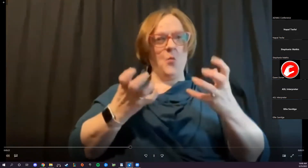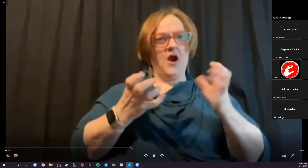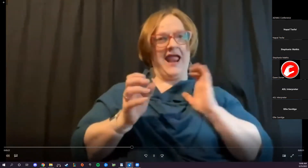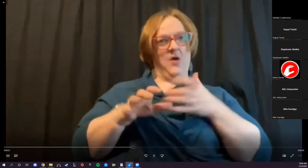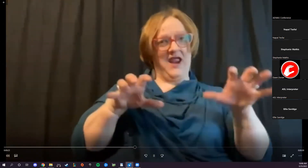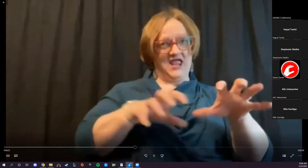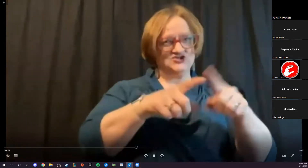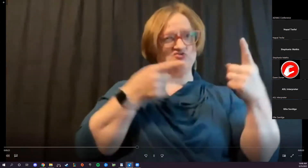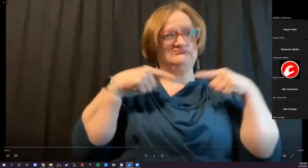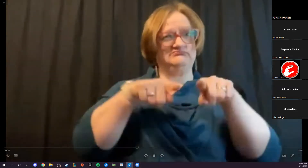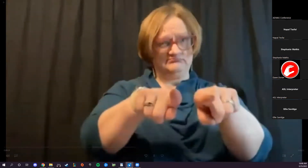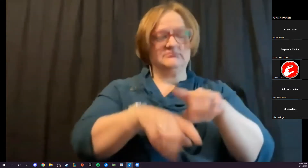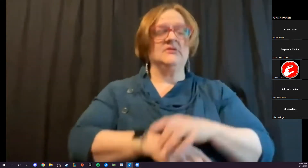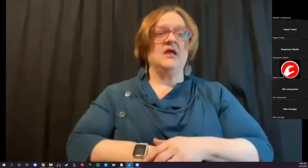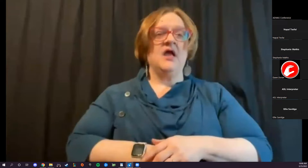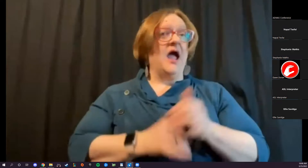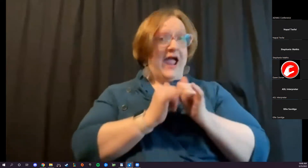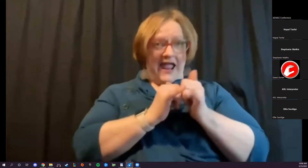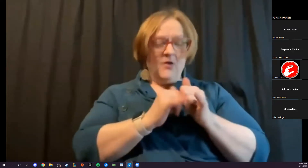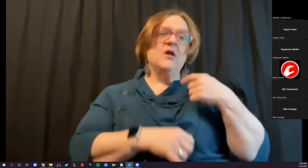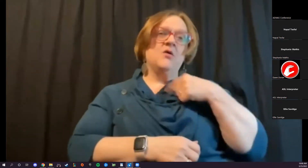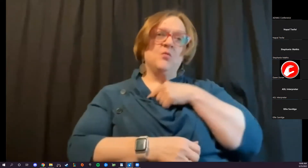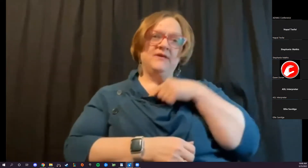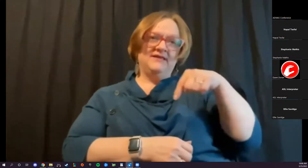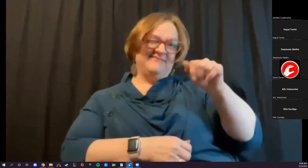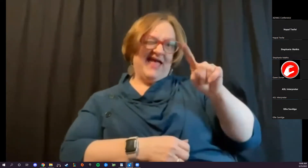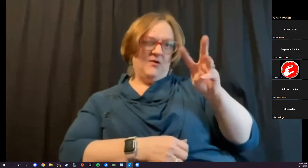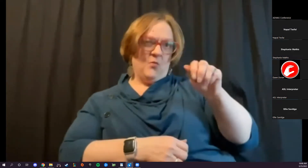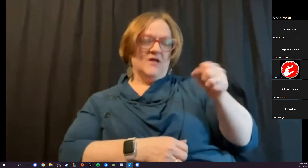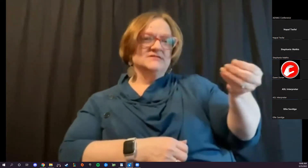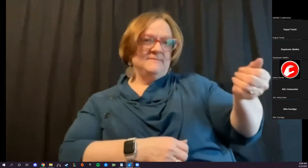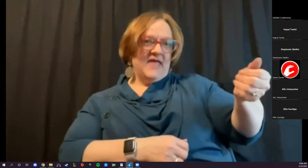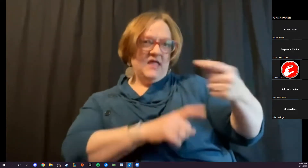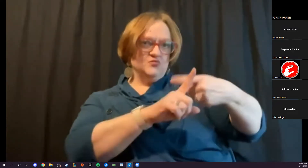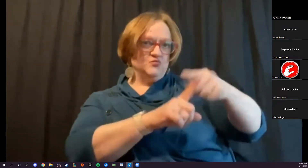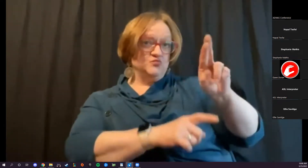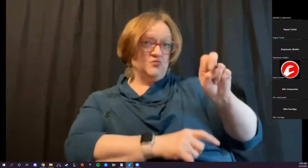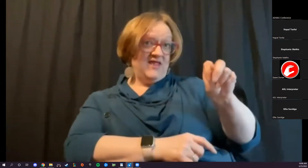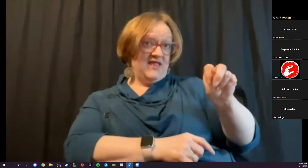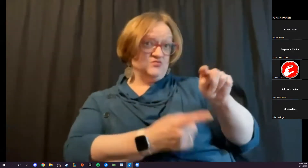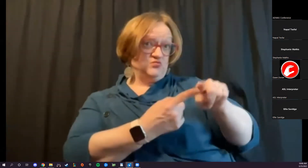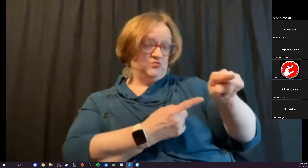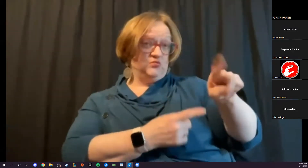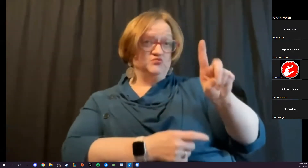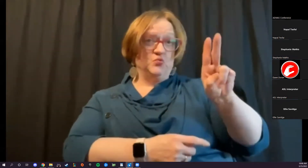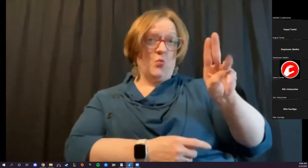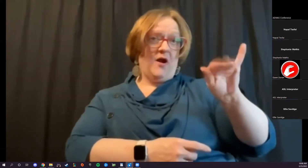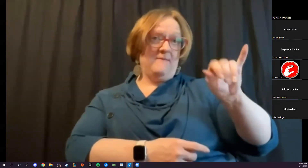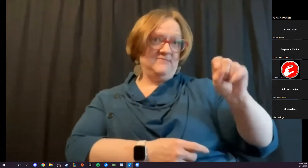for the land itself and for the Duwamish tribe. While land acknowledgements are important, we must